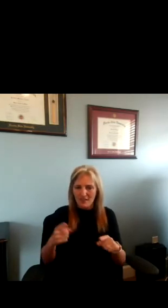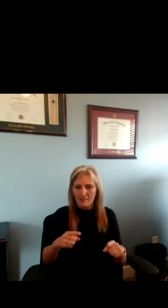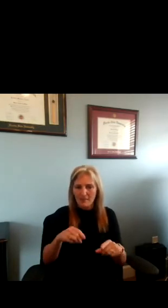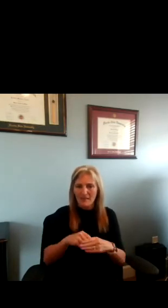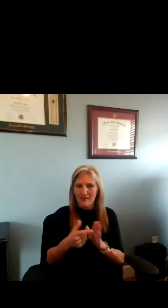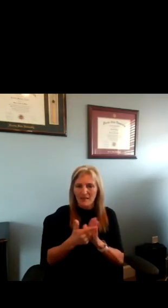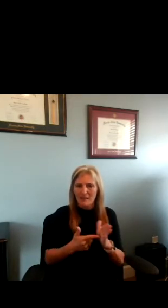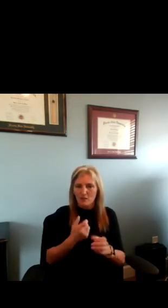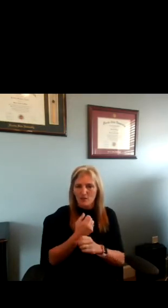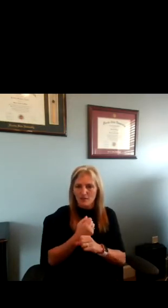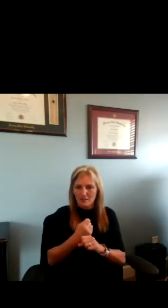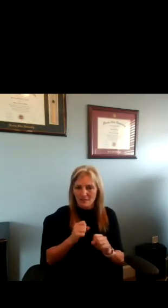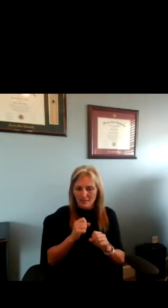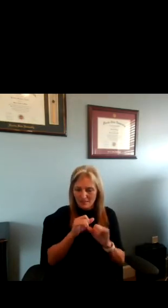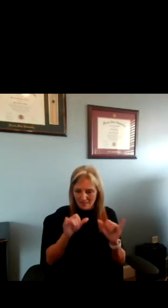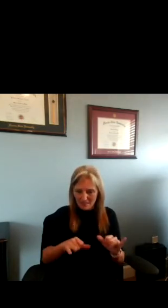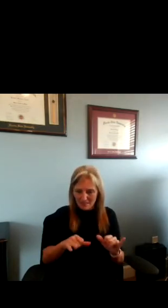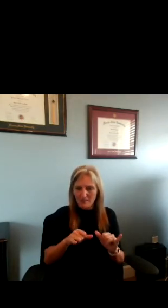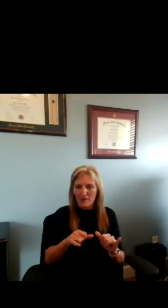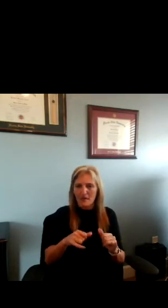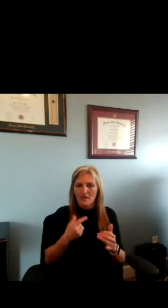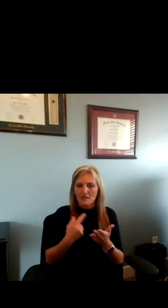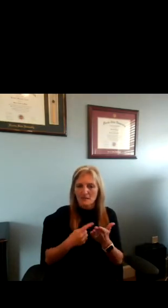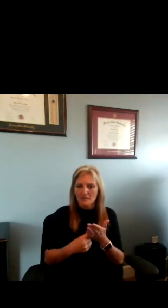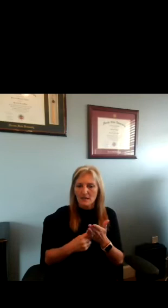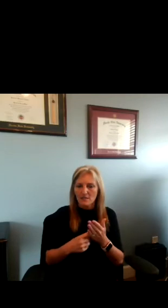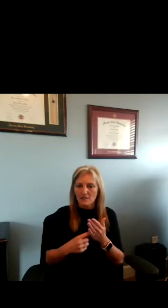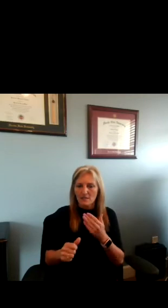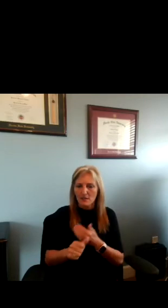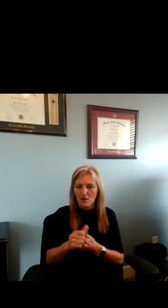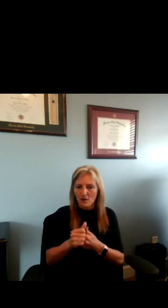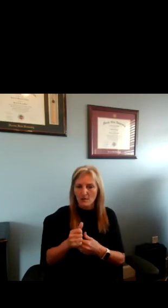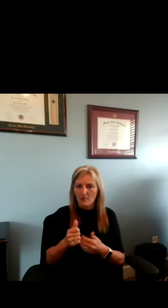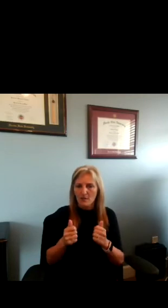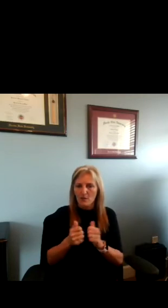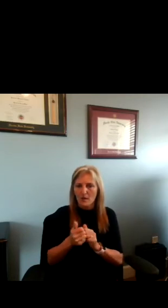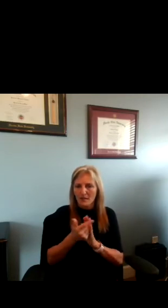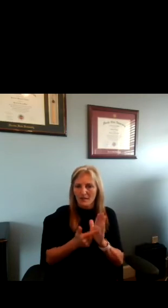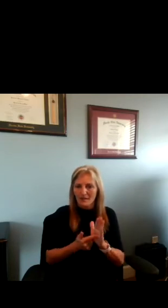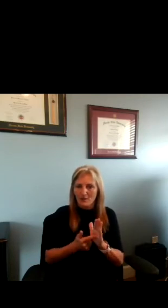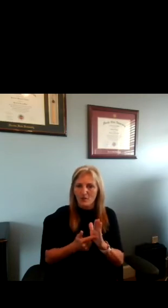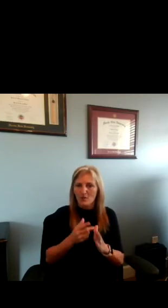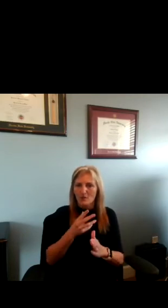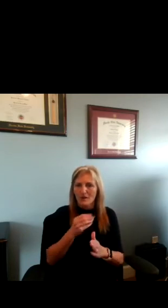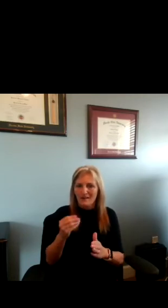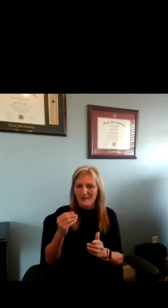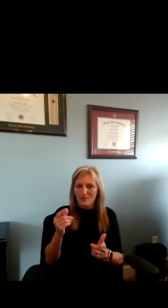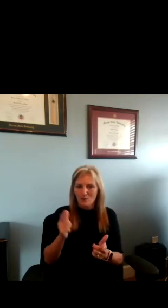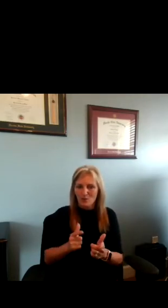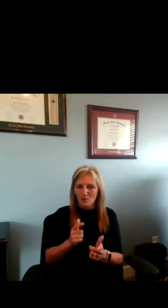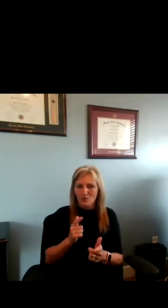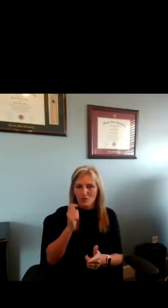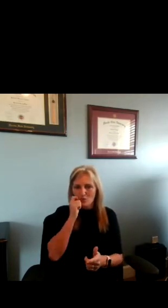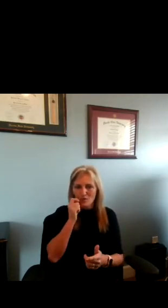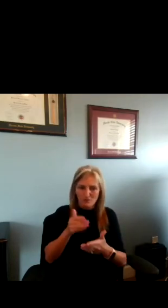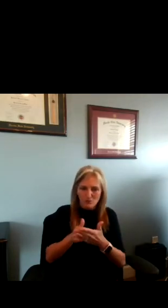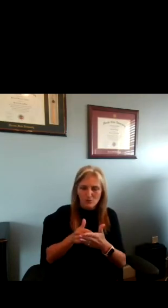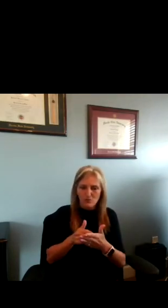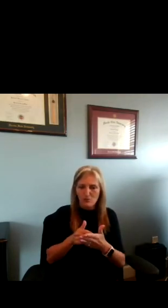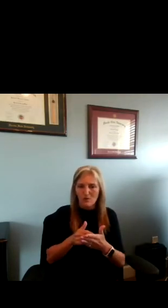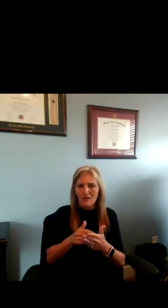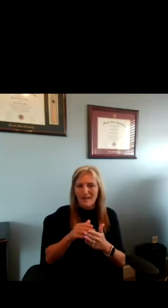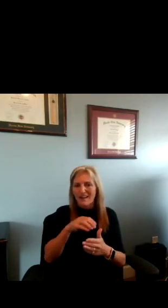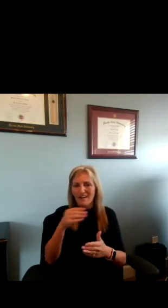the harms of victimization and legal system involvement, and reduce racial and other inequities.